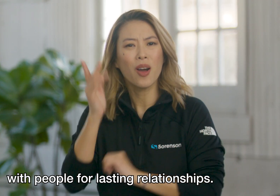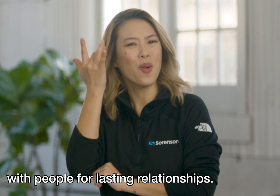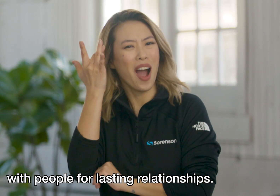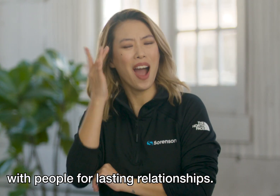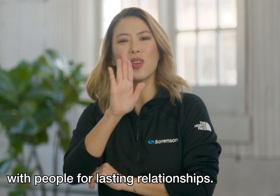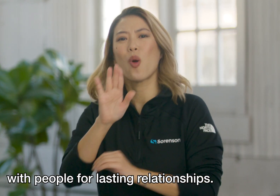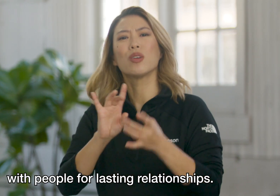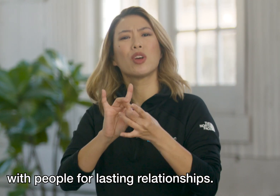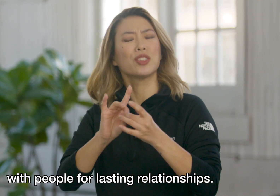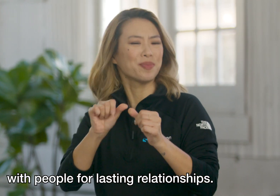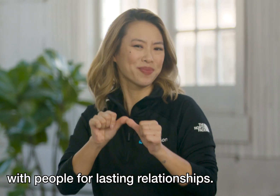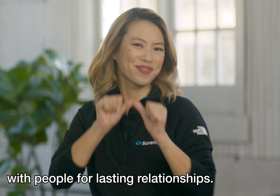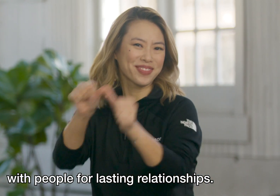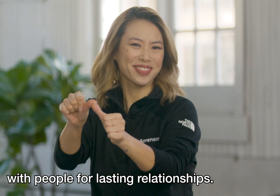for lasting relationships.